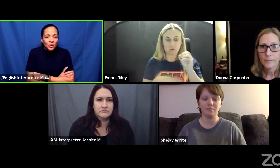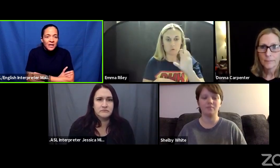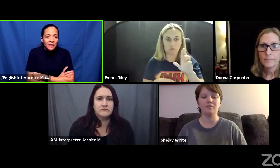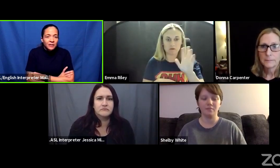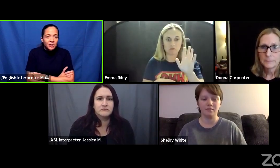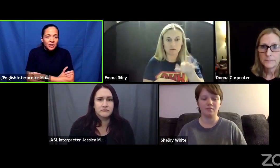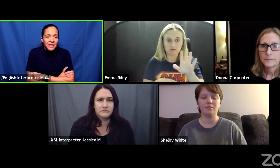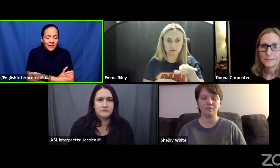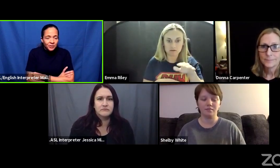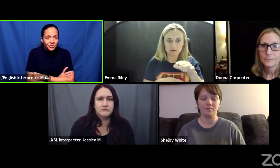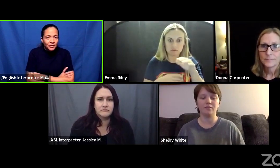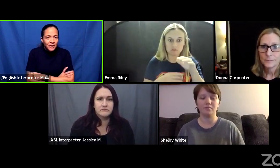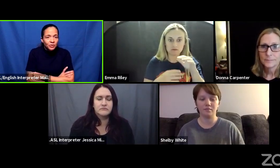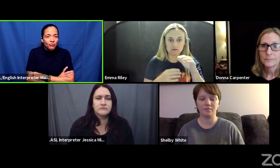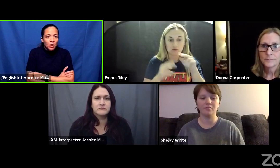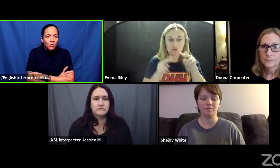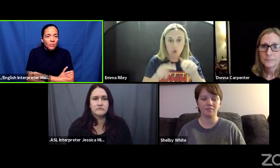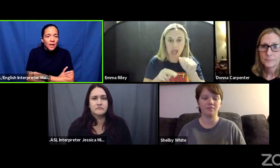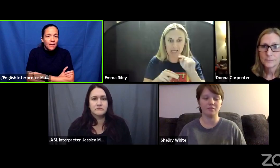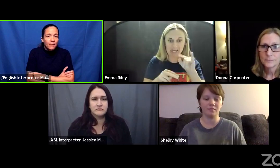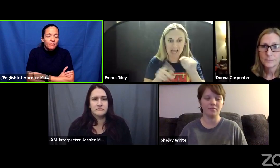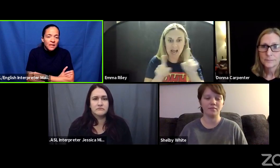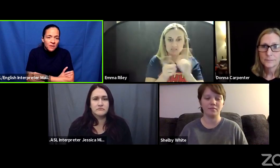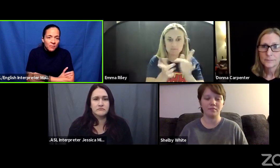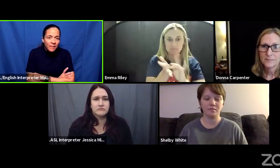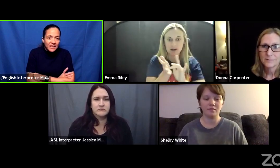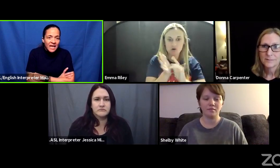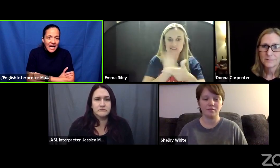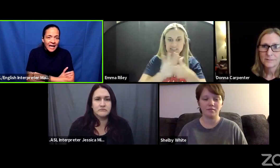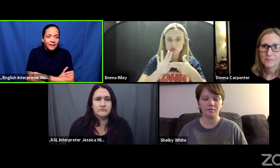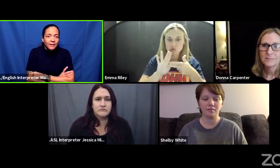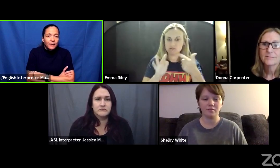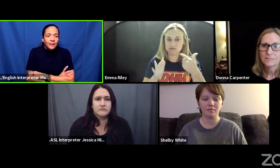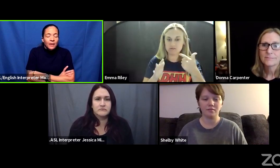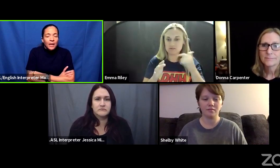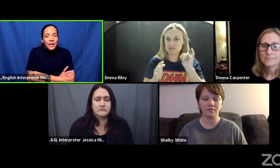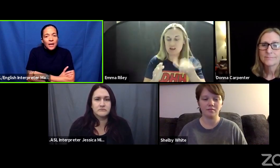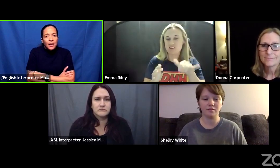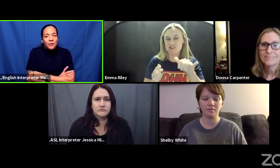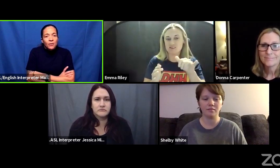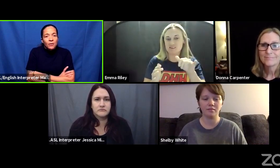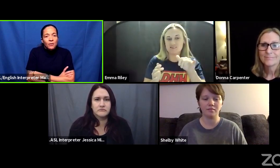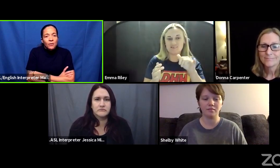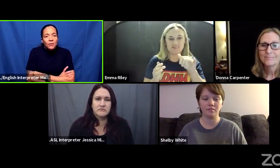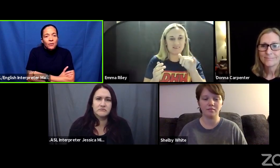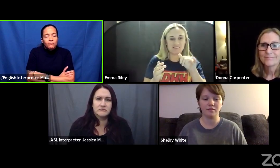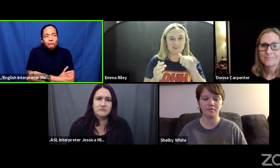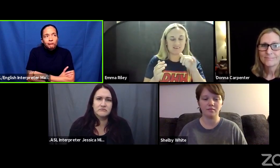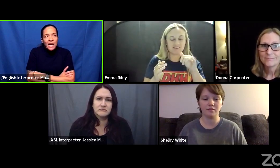the terminology Usher syndrome, many people may not